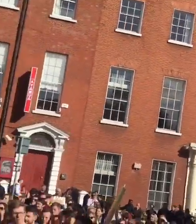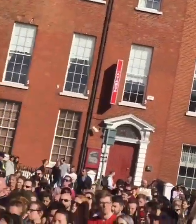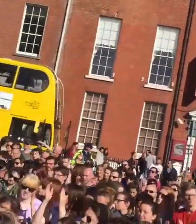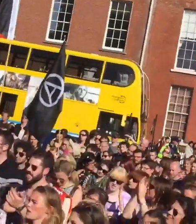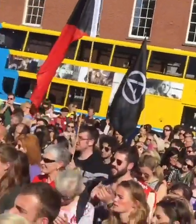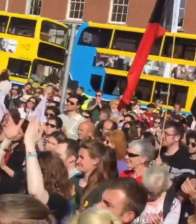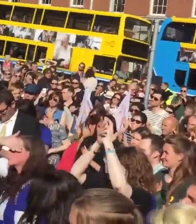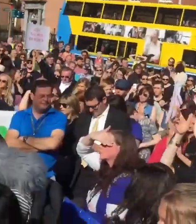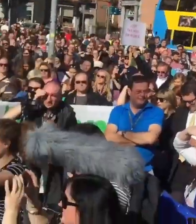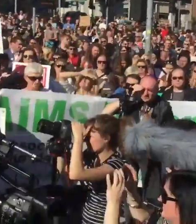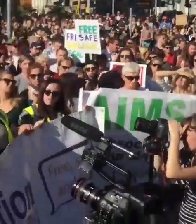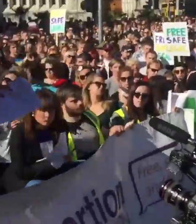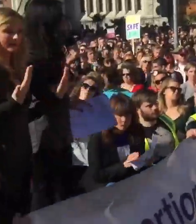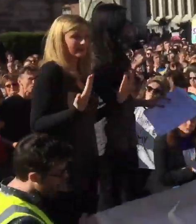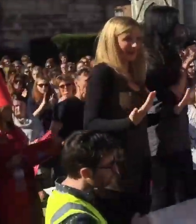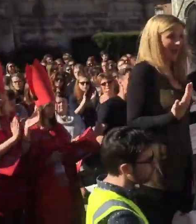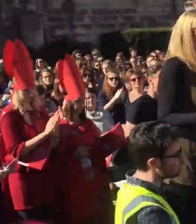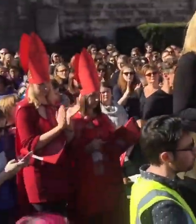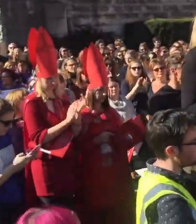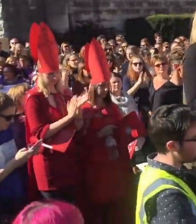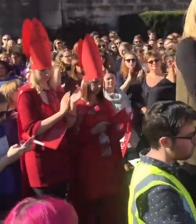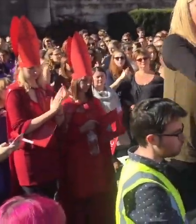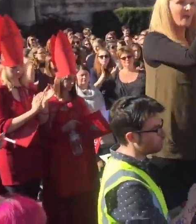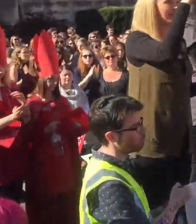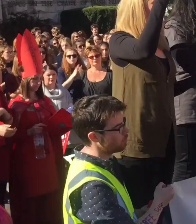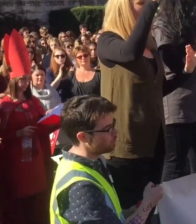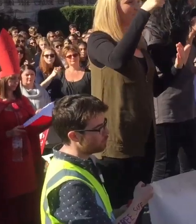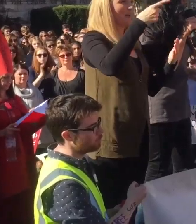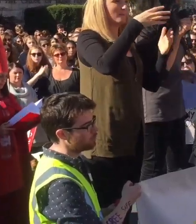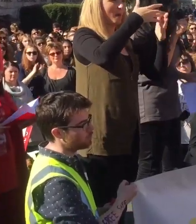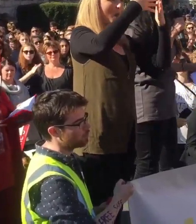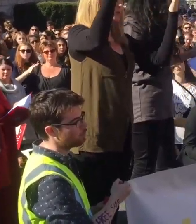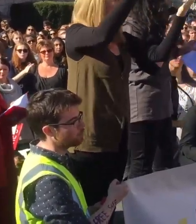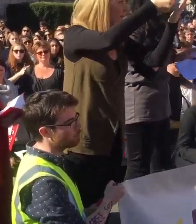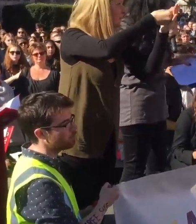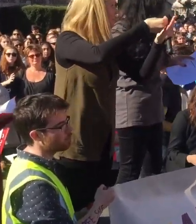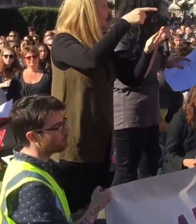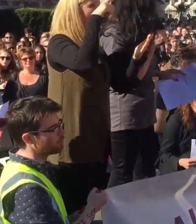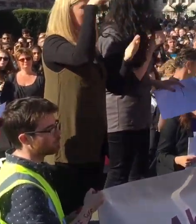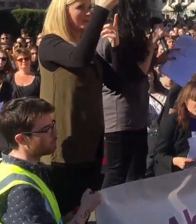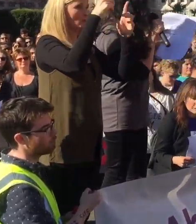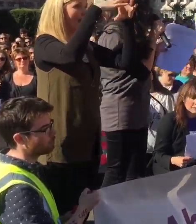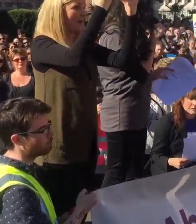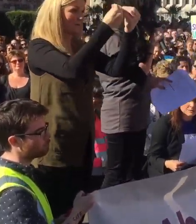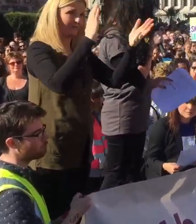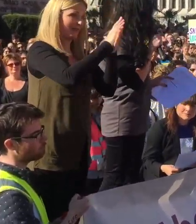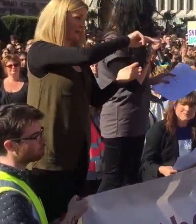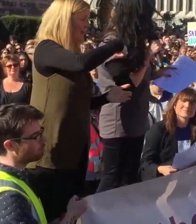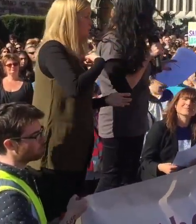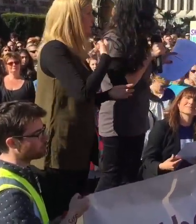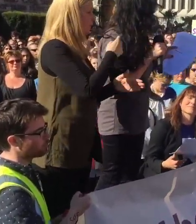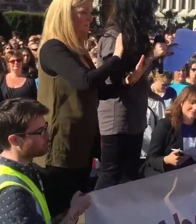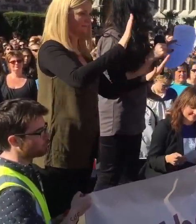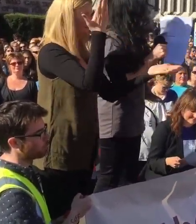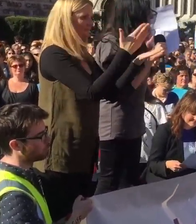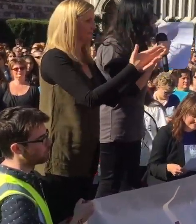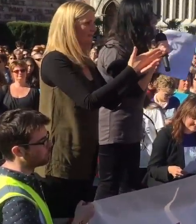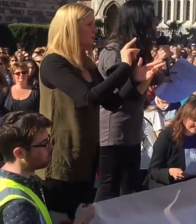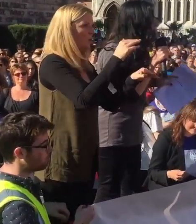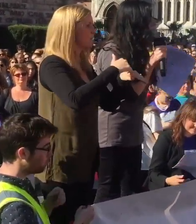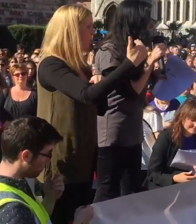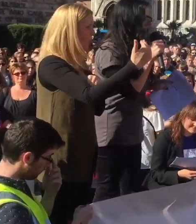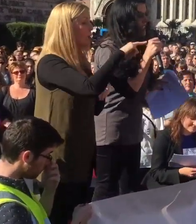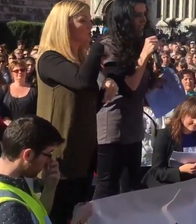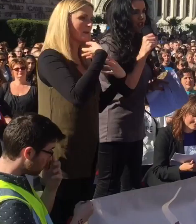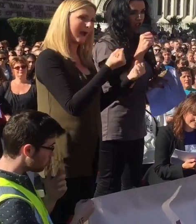Up to now, we've been outmaneuvered, outspent, outpostured, outvoted, but no more. We have